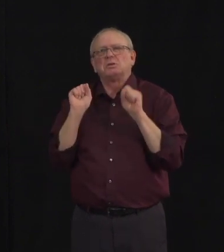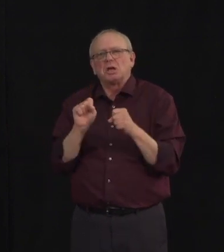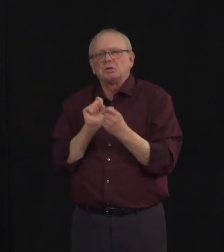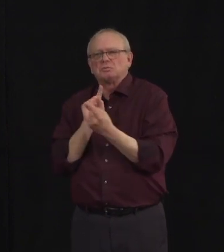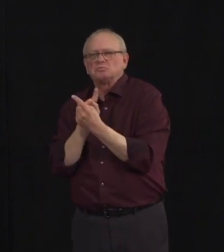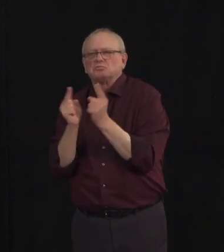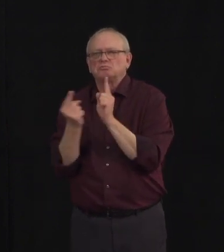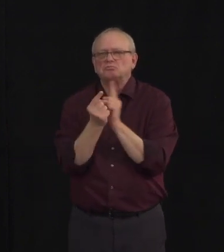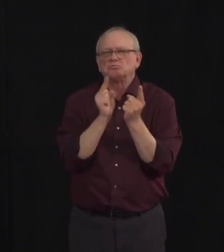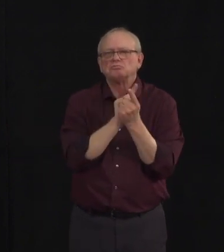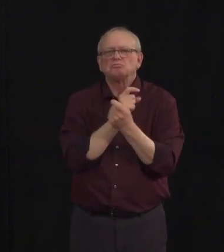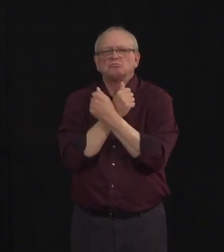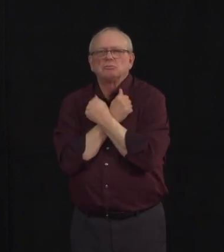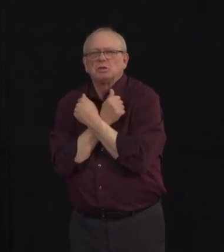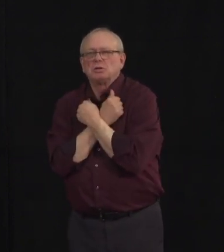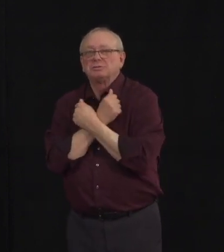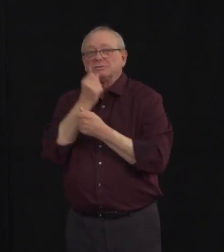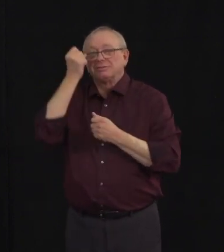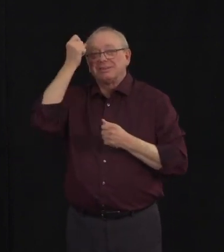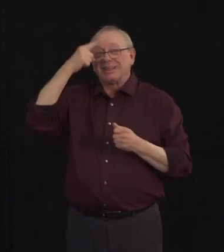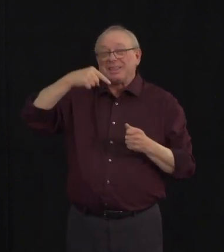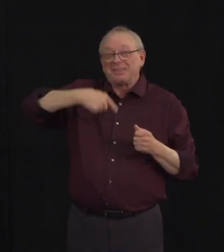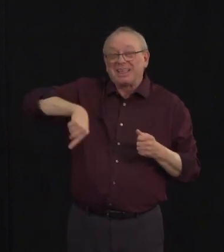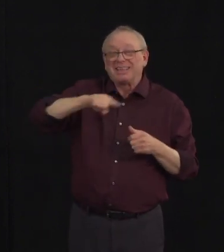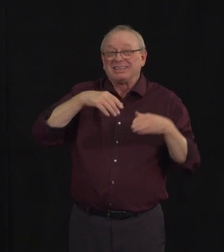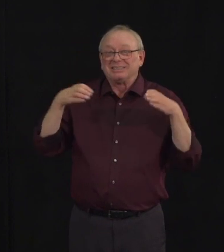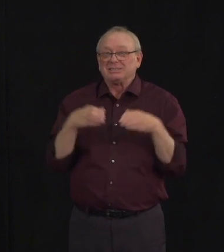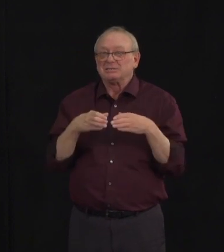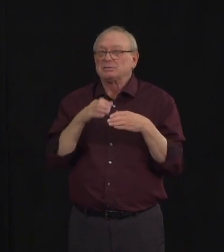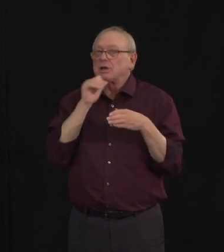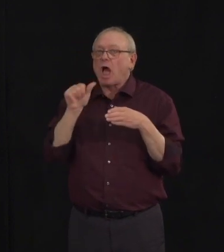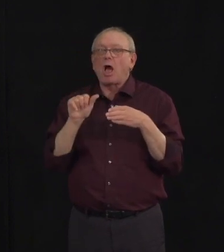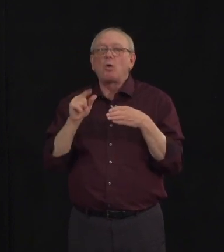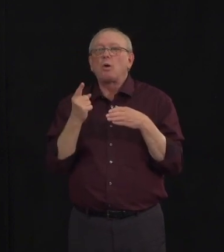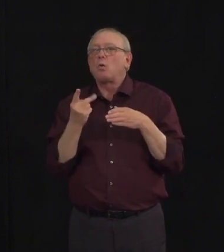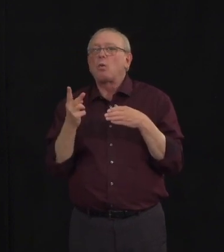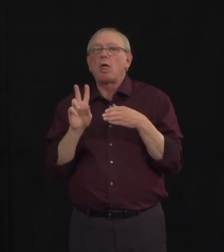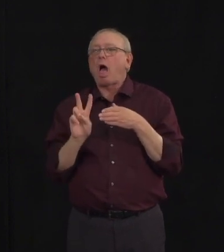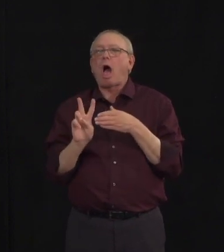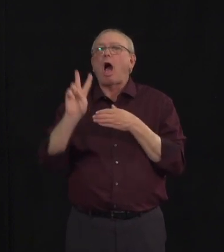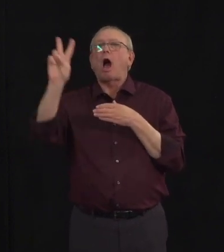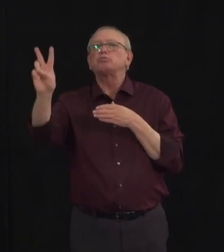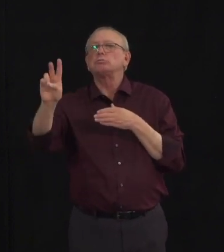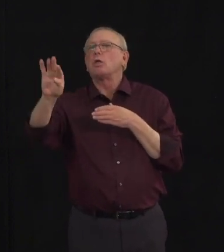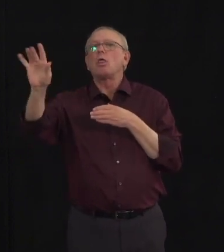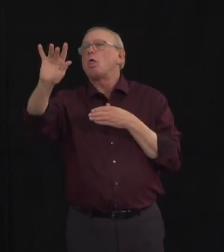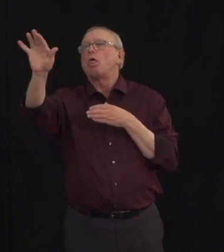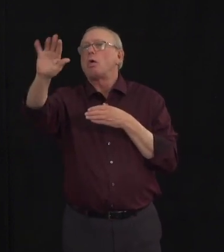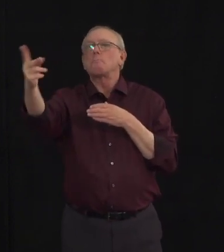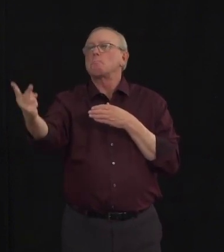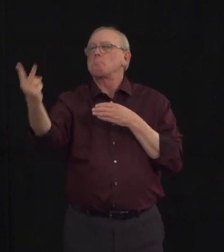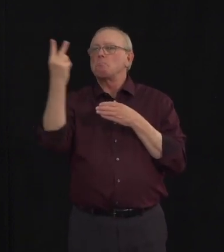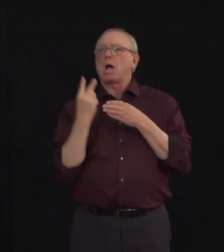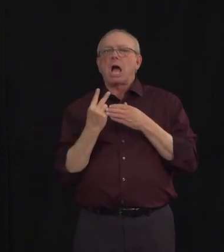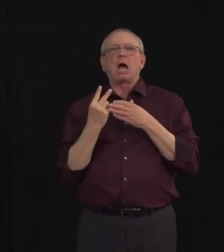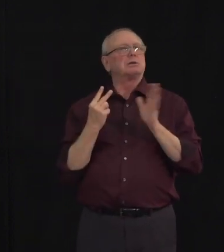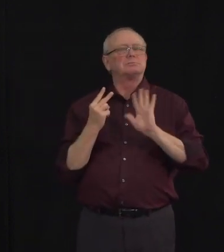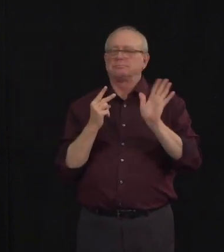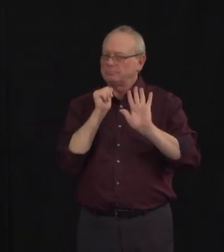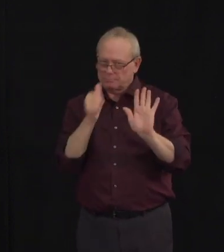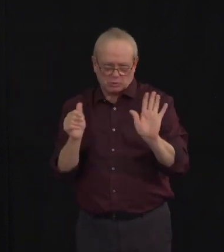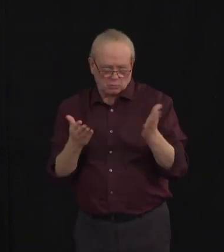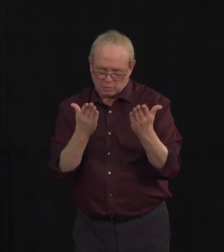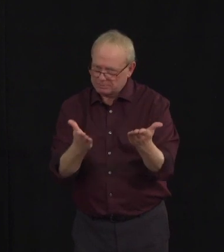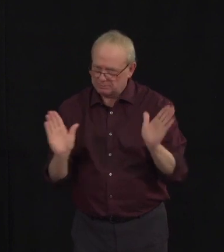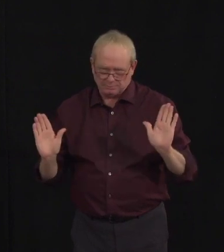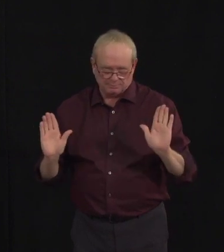also choosing to just cohort with you, because it's not going to be effective if you have lots of interlocking and overlapping cohort groups,